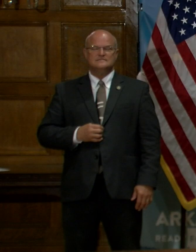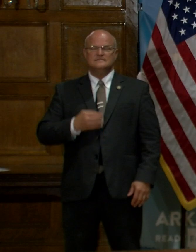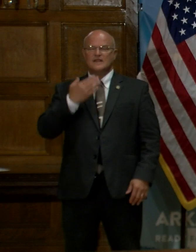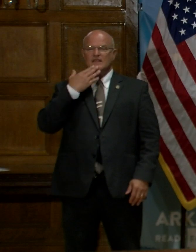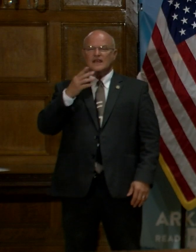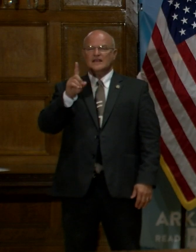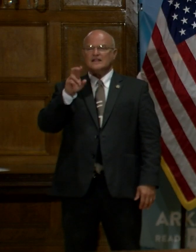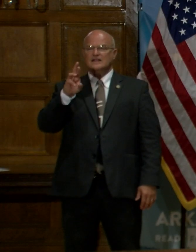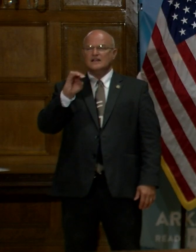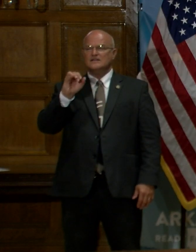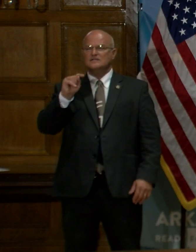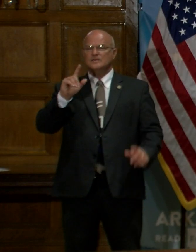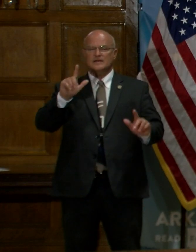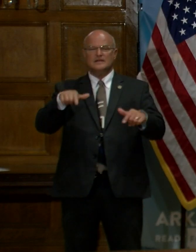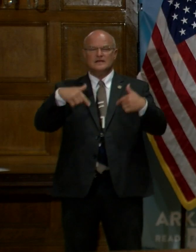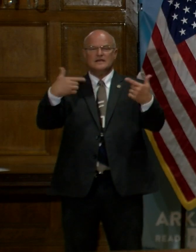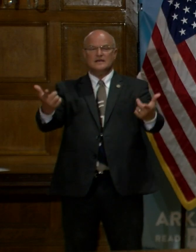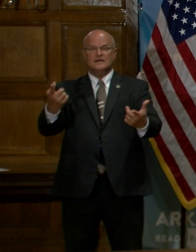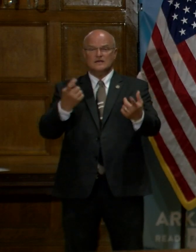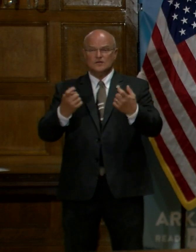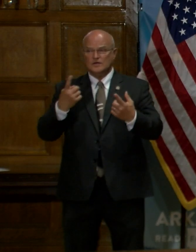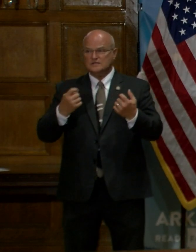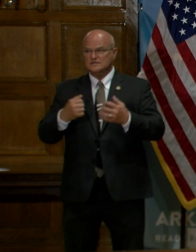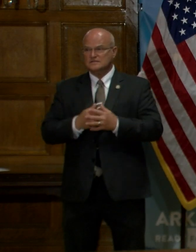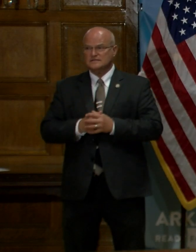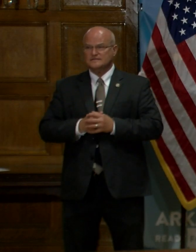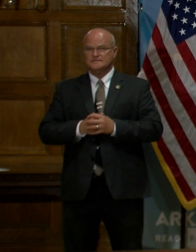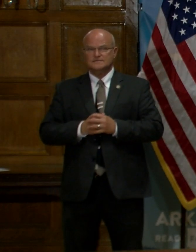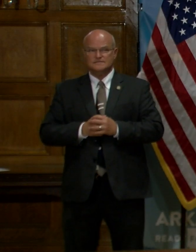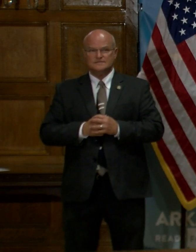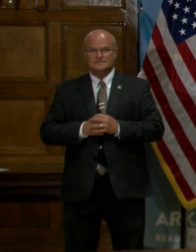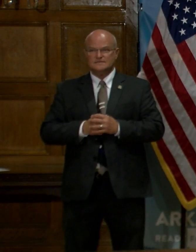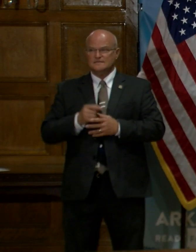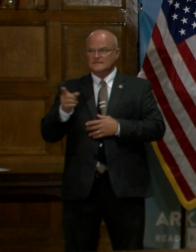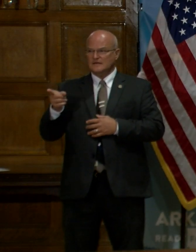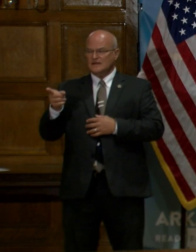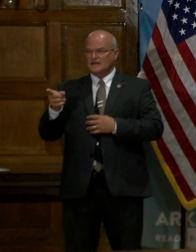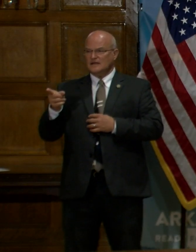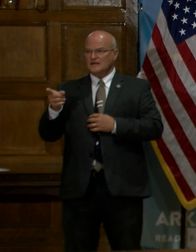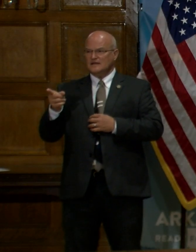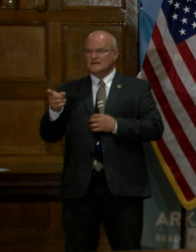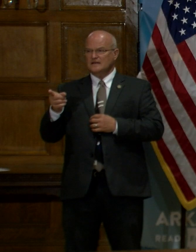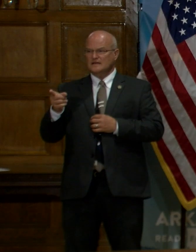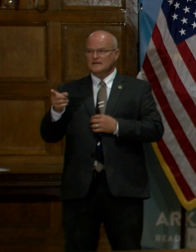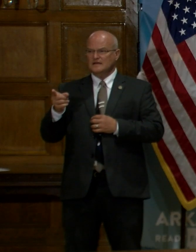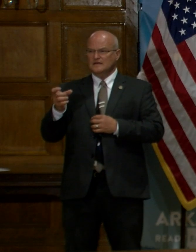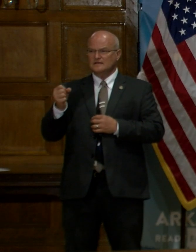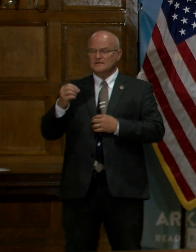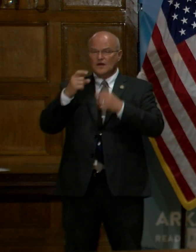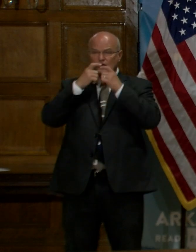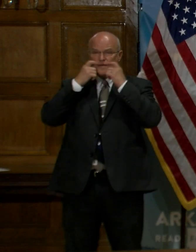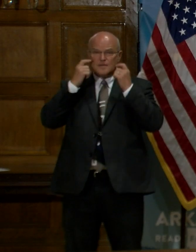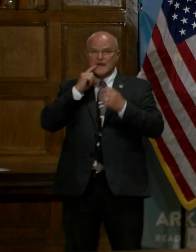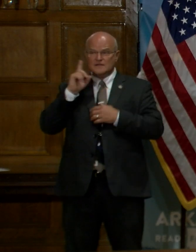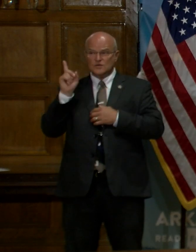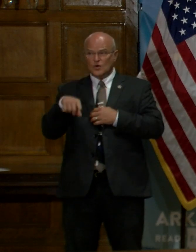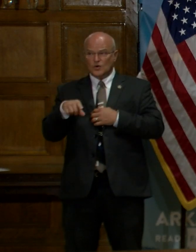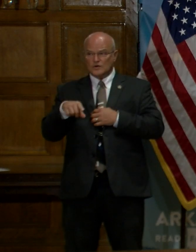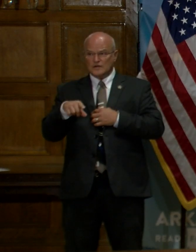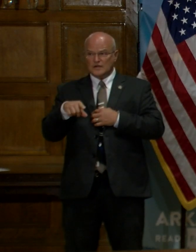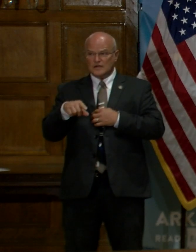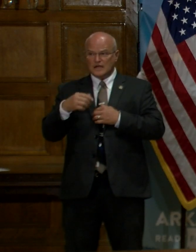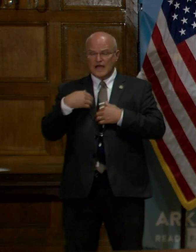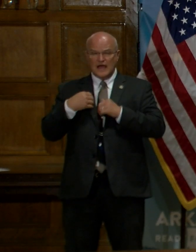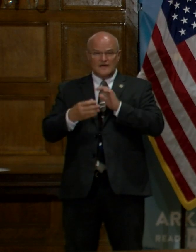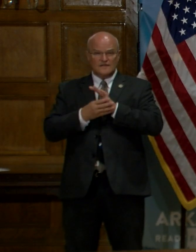Thank you, Dr. Smith, and with that, we're happy to take any questions. Leslie. So the mask ordinance, we don't